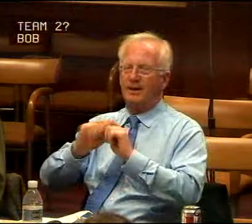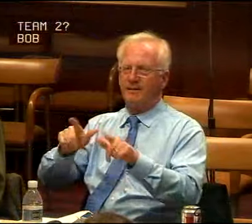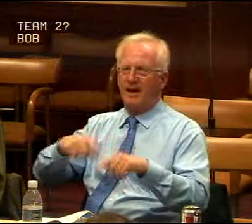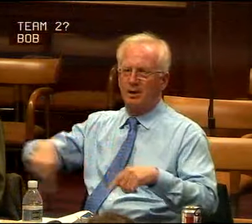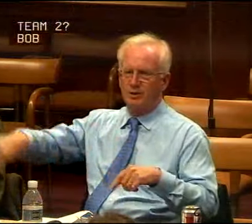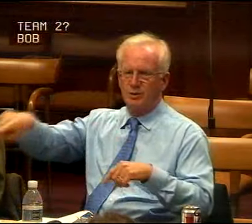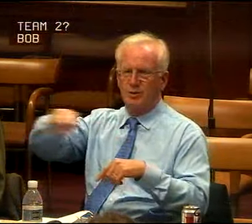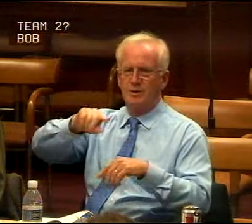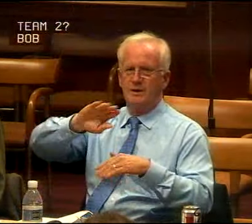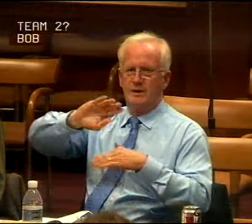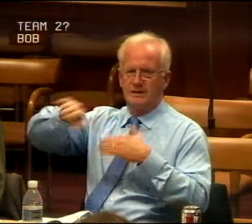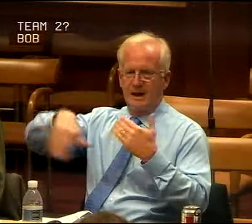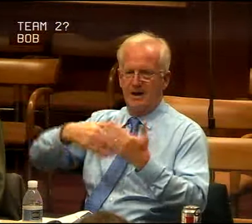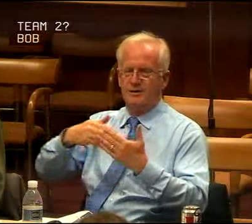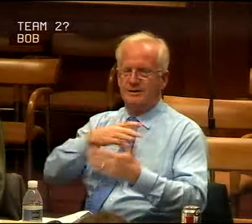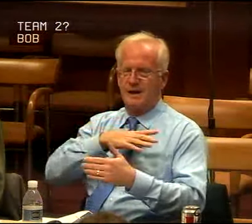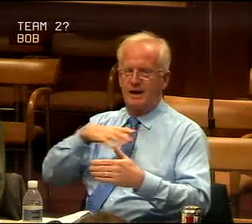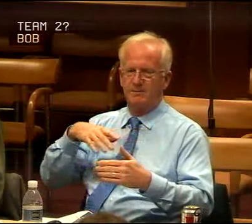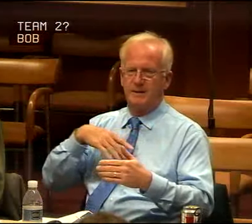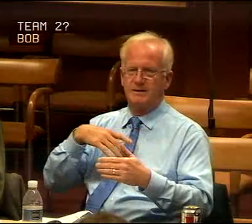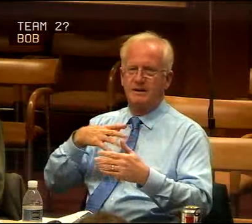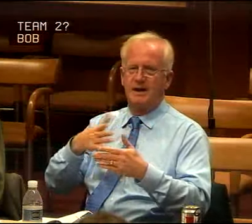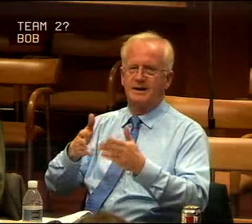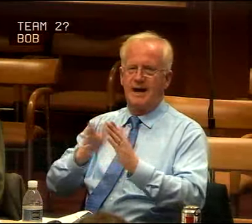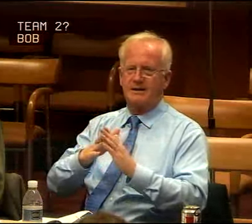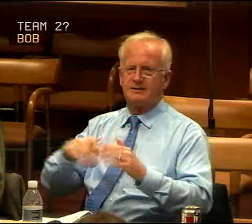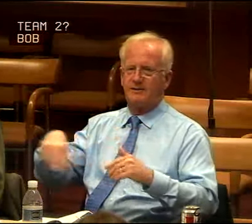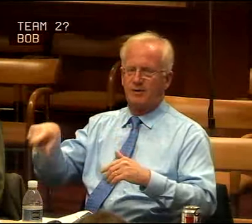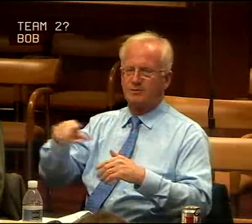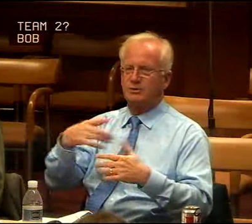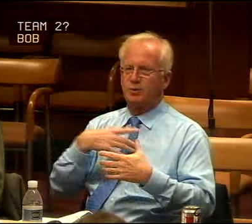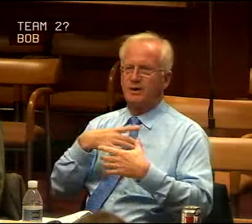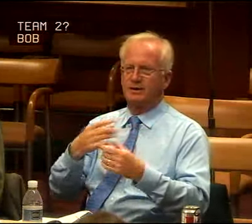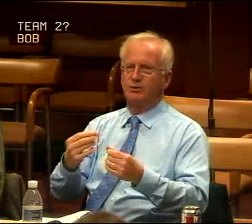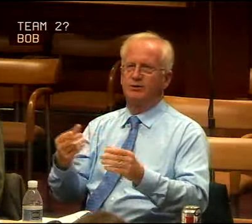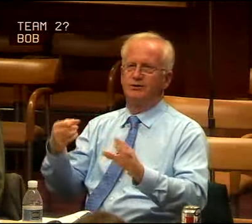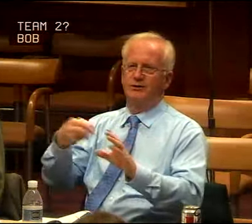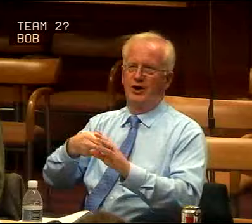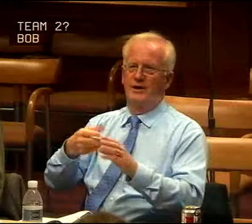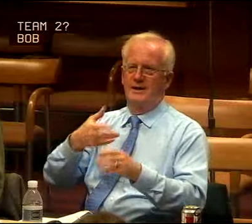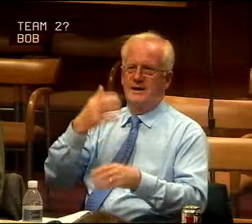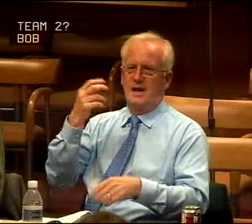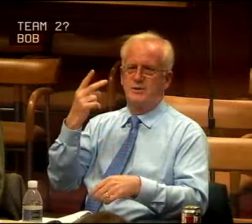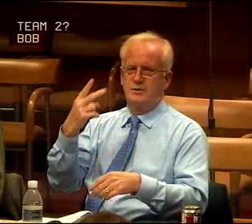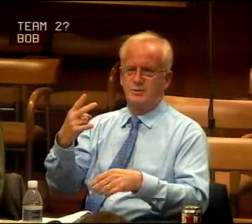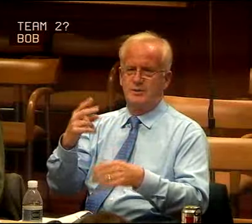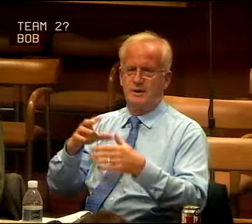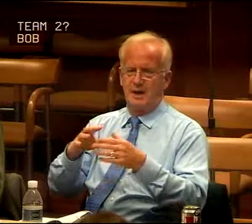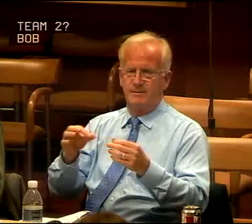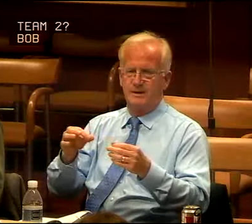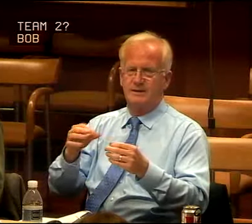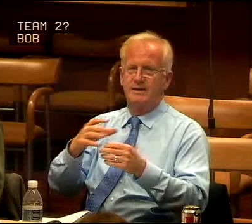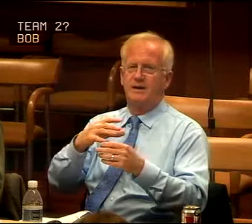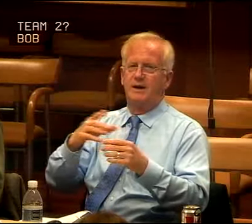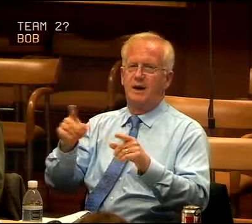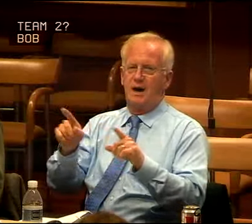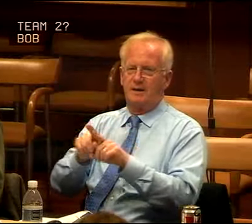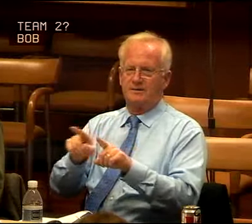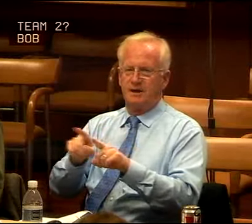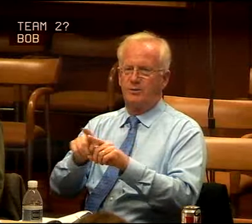What I'd like to do is I will email all of you on the committee and those who are interested in joining the Tiger 2